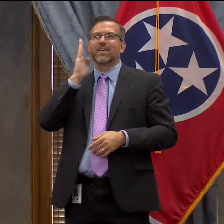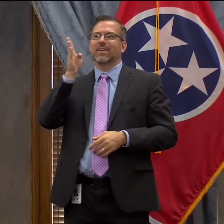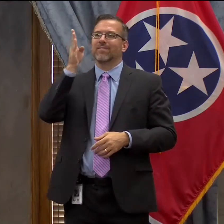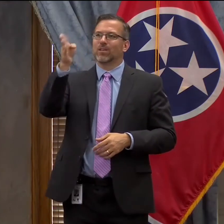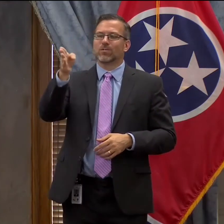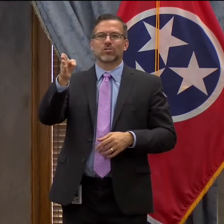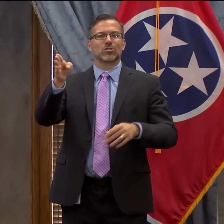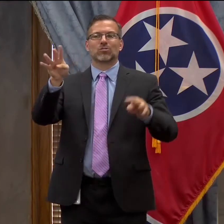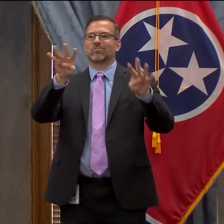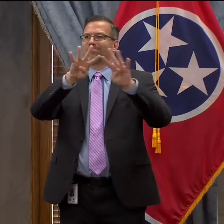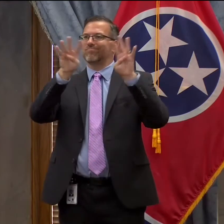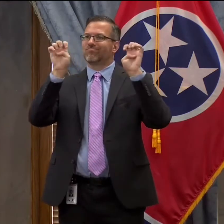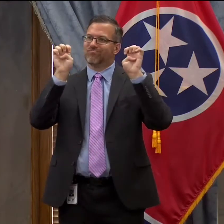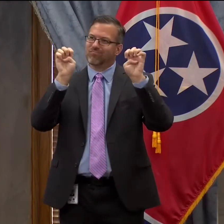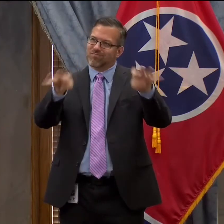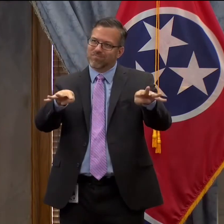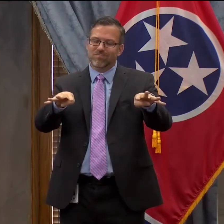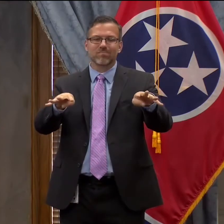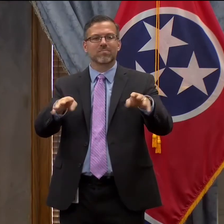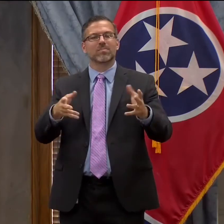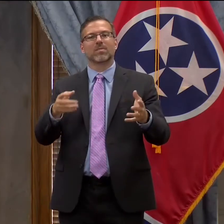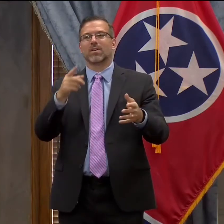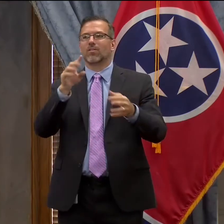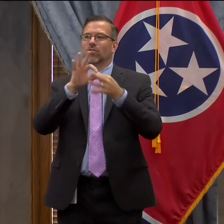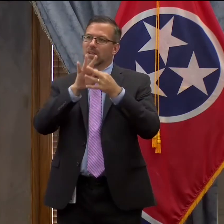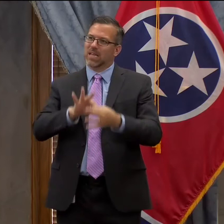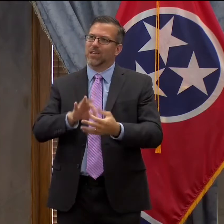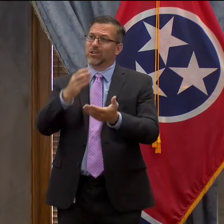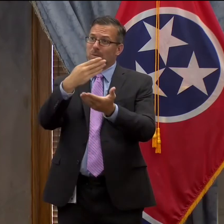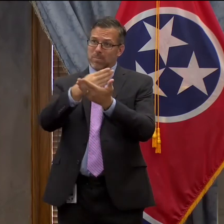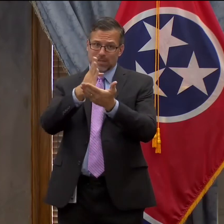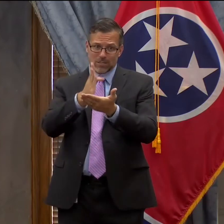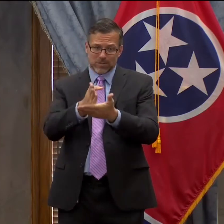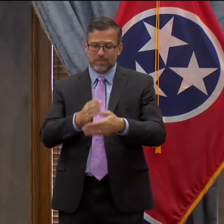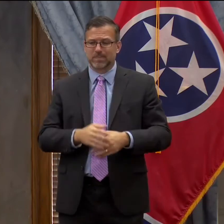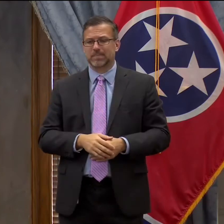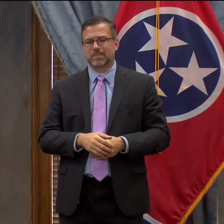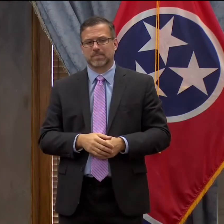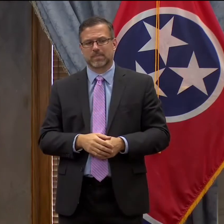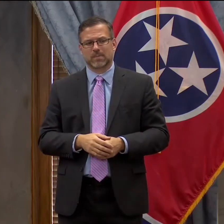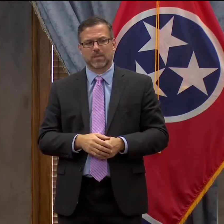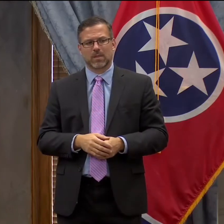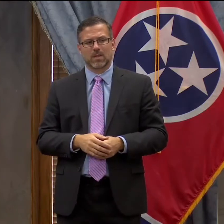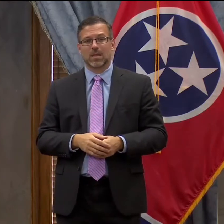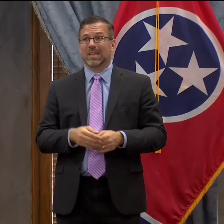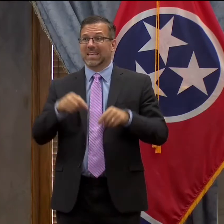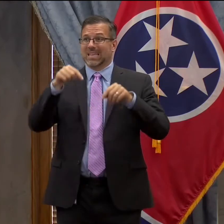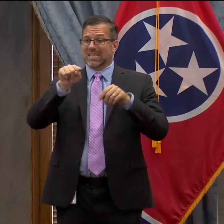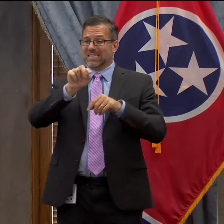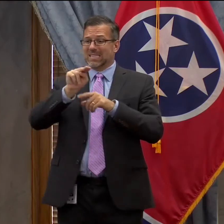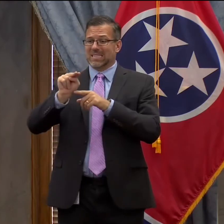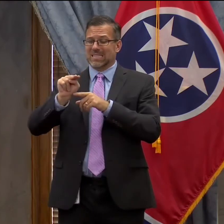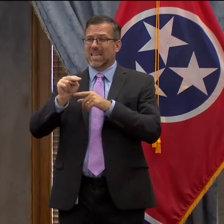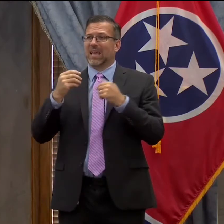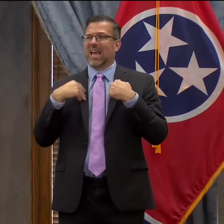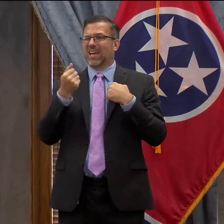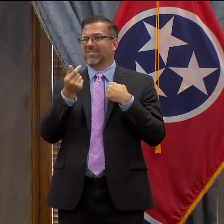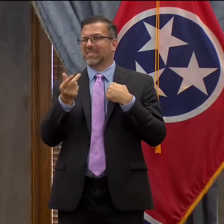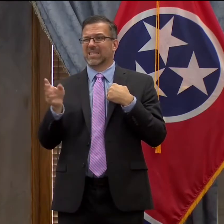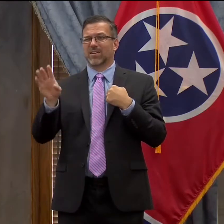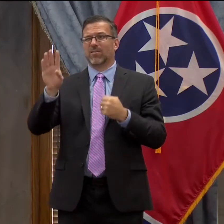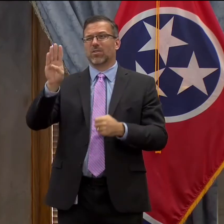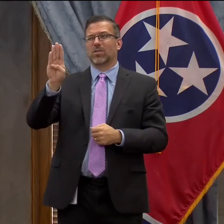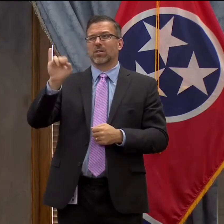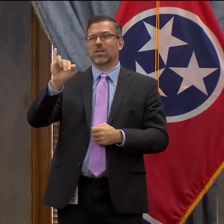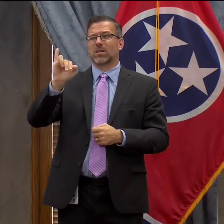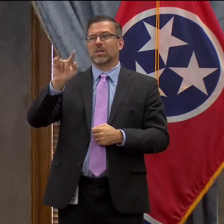budget. There's been a significant amount in our state. There's been billions of dollars injected